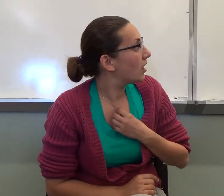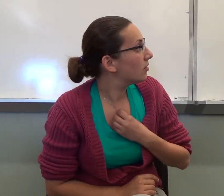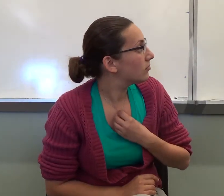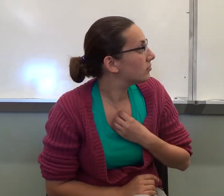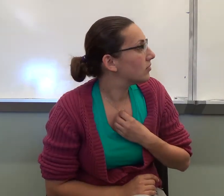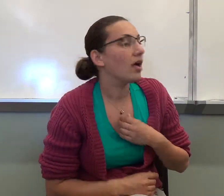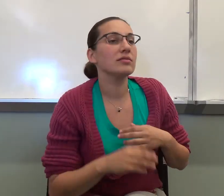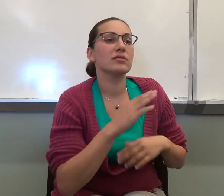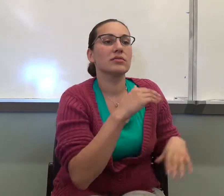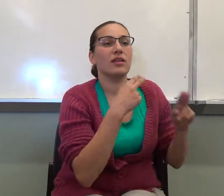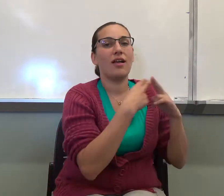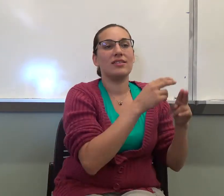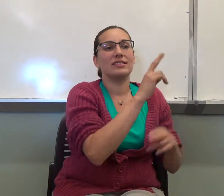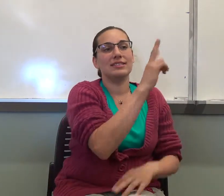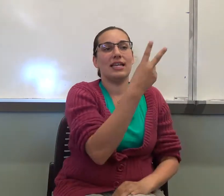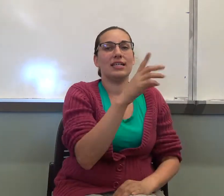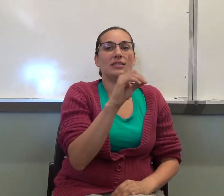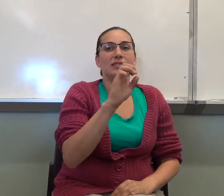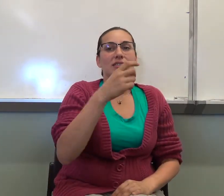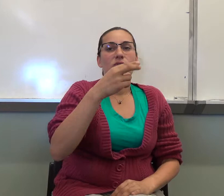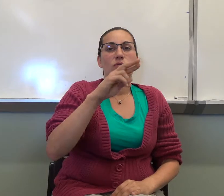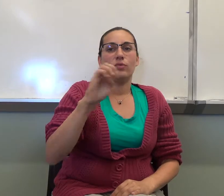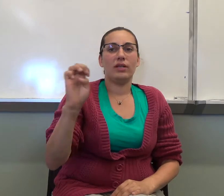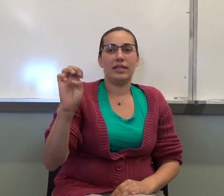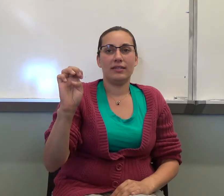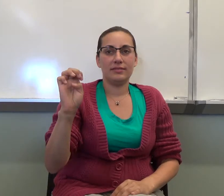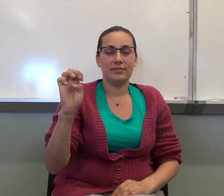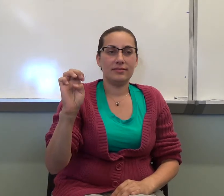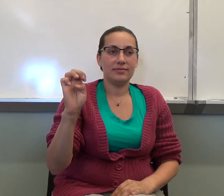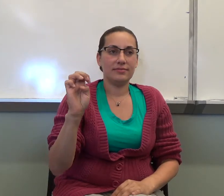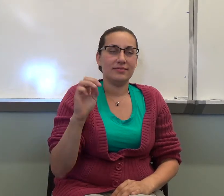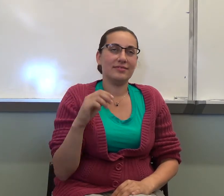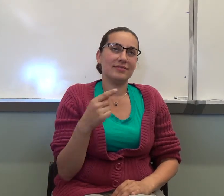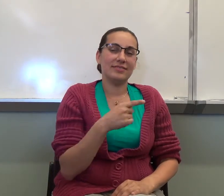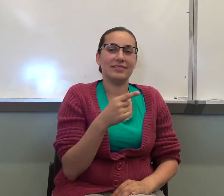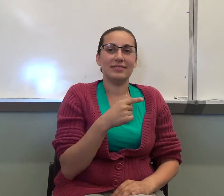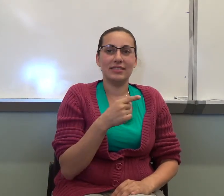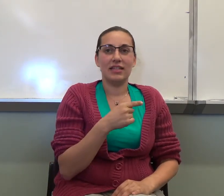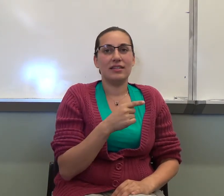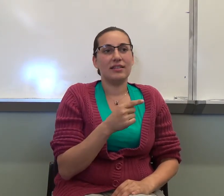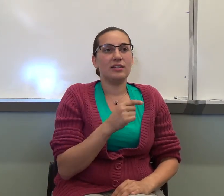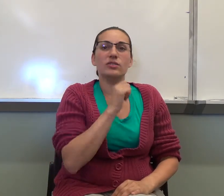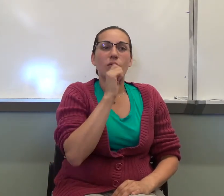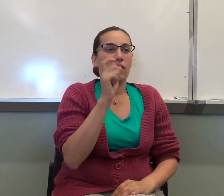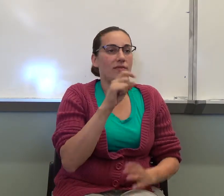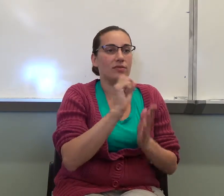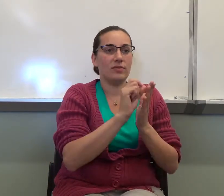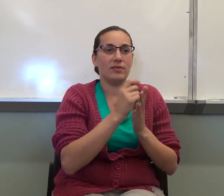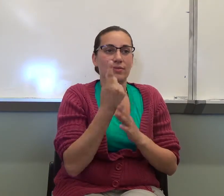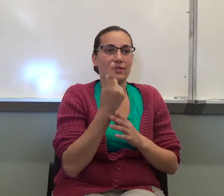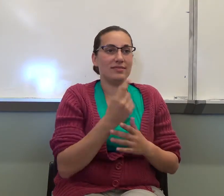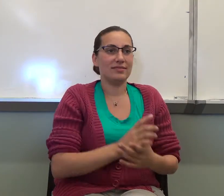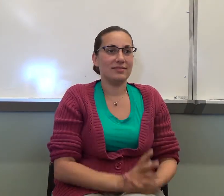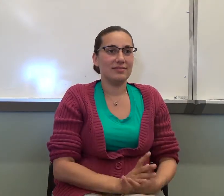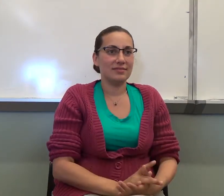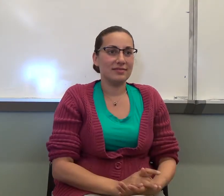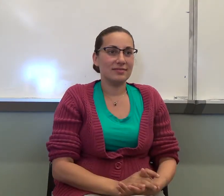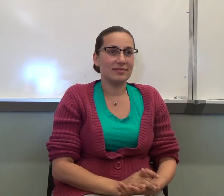The power over here is 1. We never write the 1. It's just a degree. The first power is unwritten. So this is